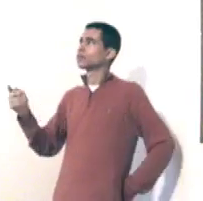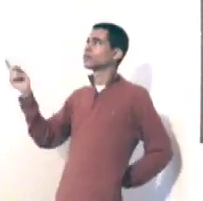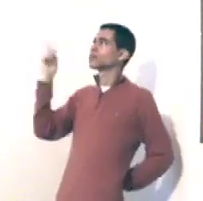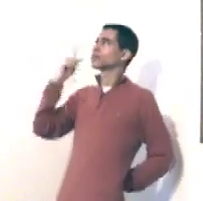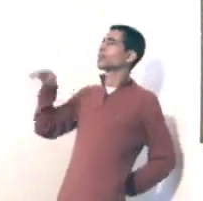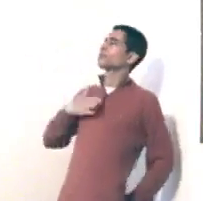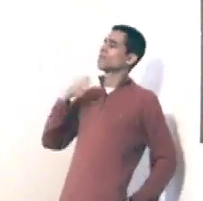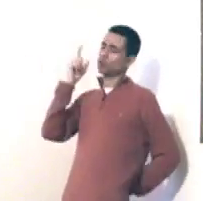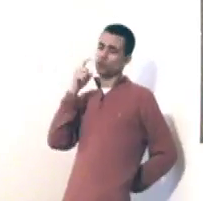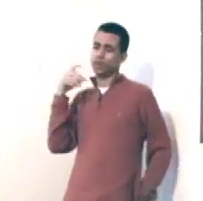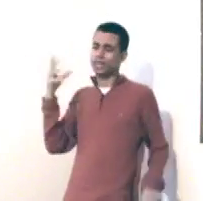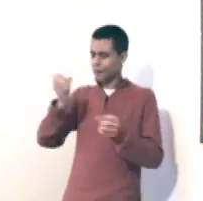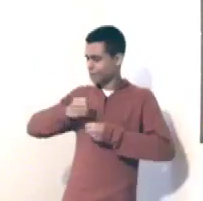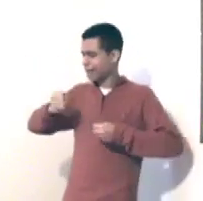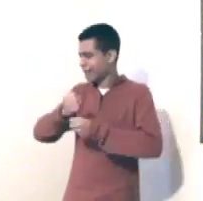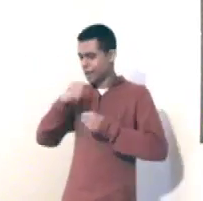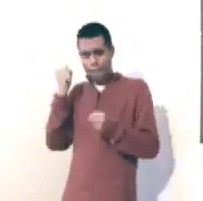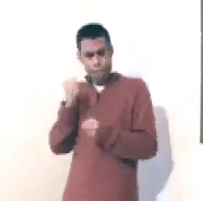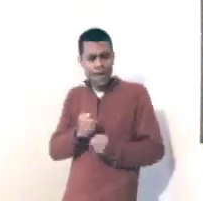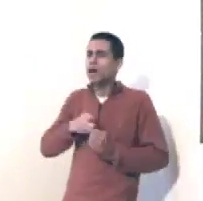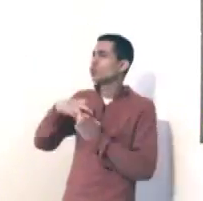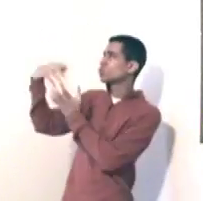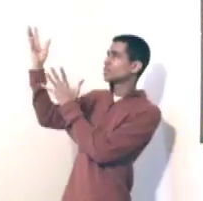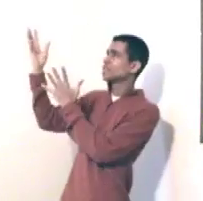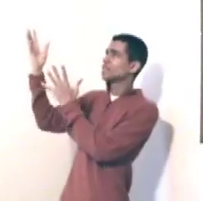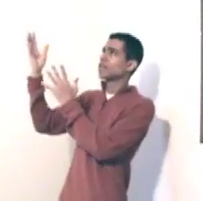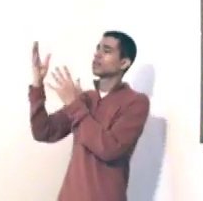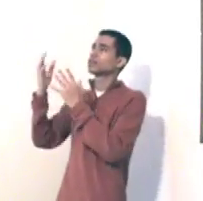fail. Tell me who can make a mountain